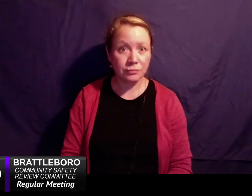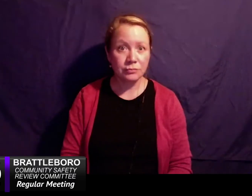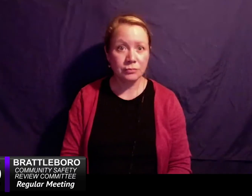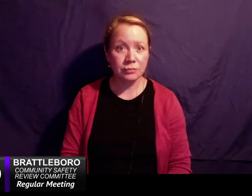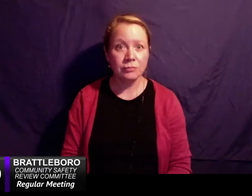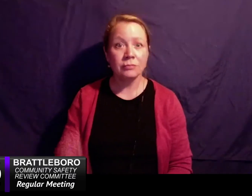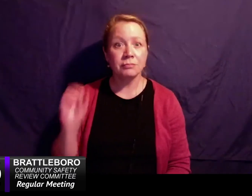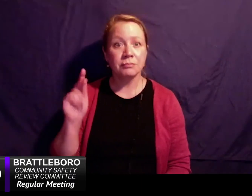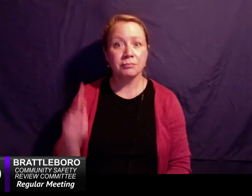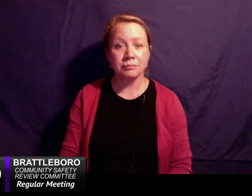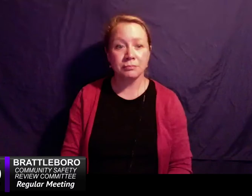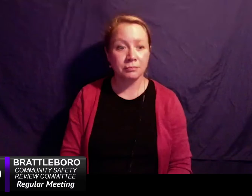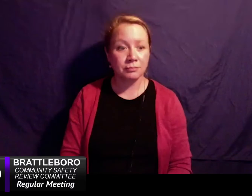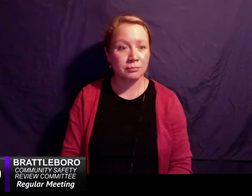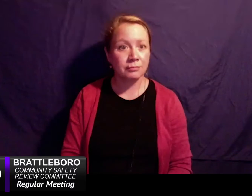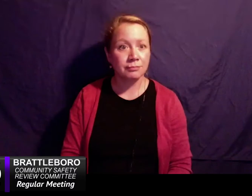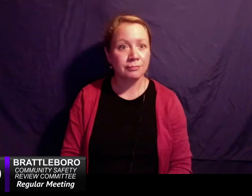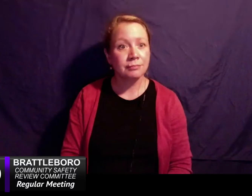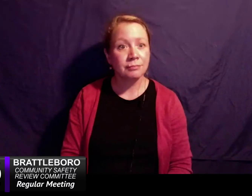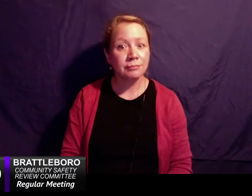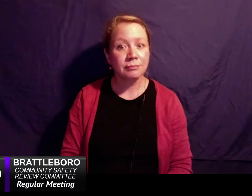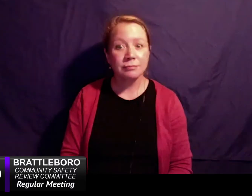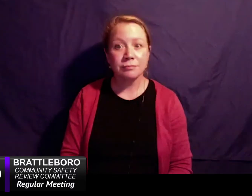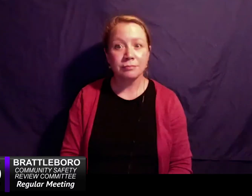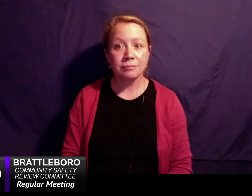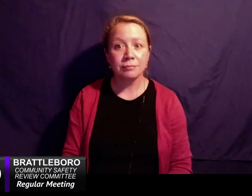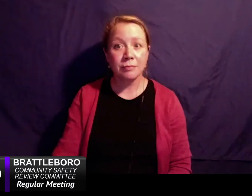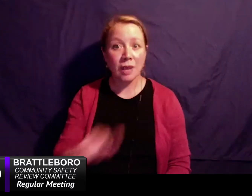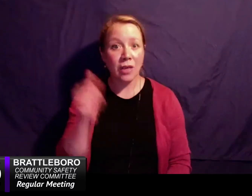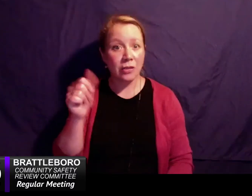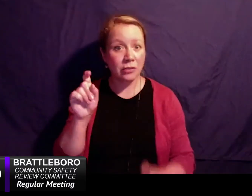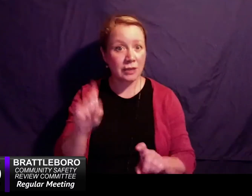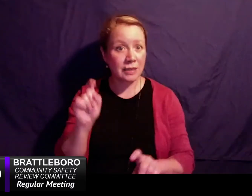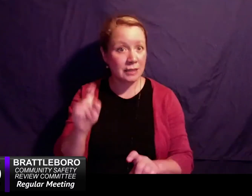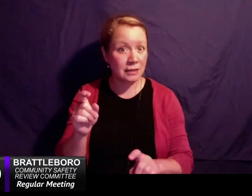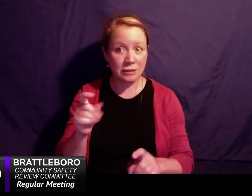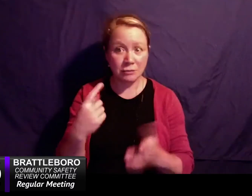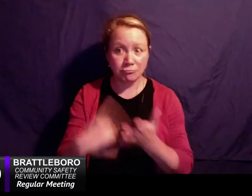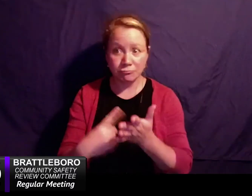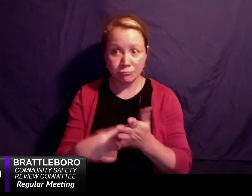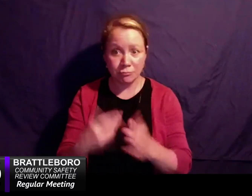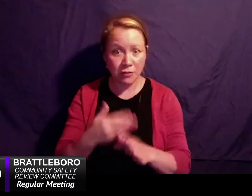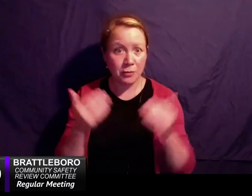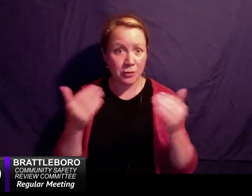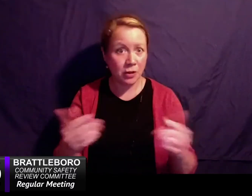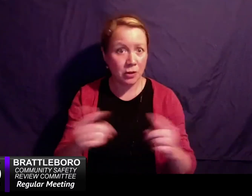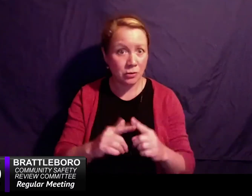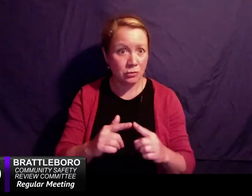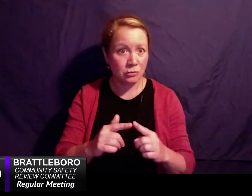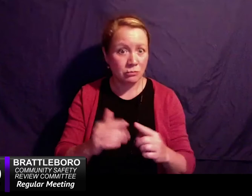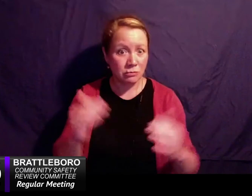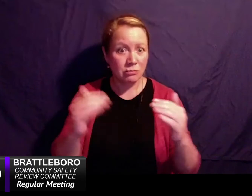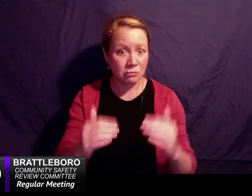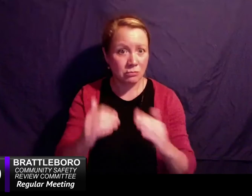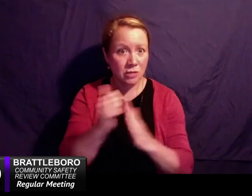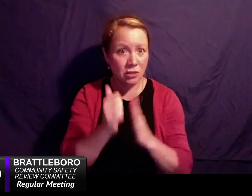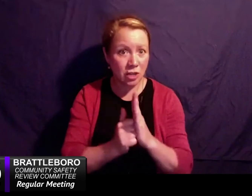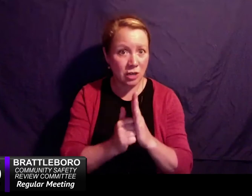Alrighty. Any other needs or questions before we move on to the next agenda item?